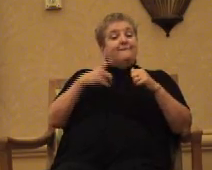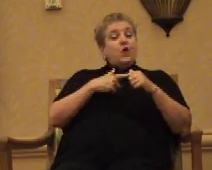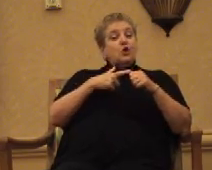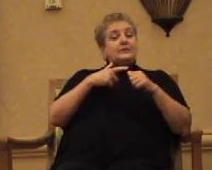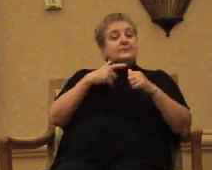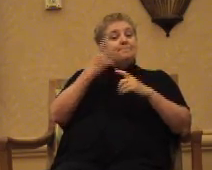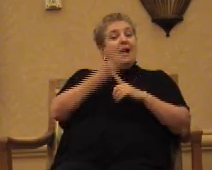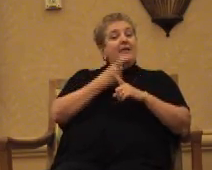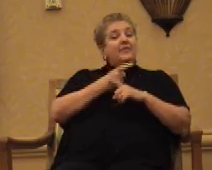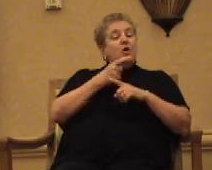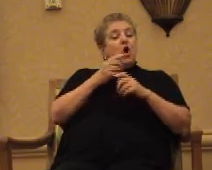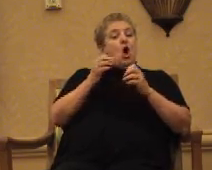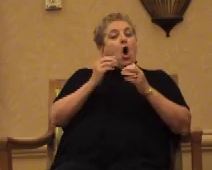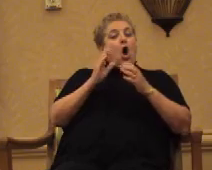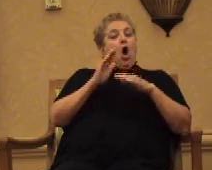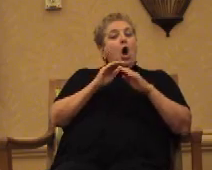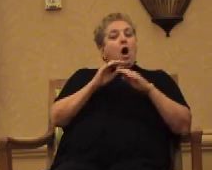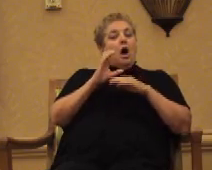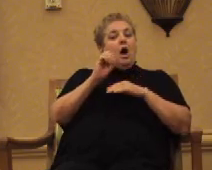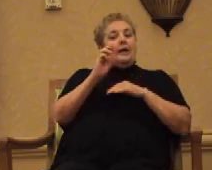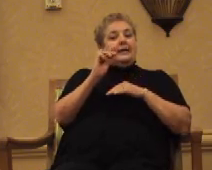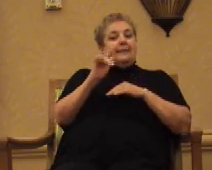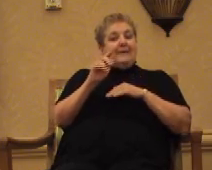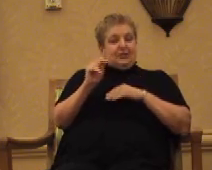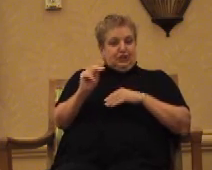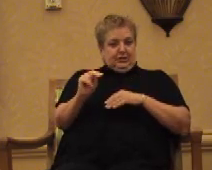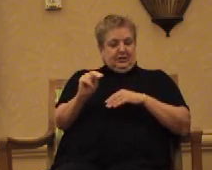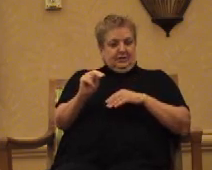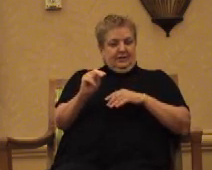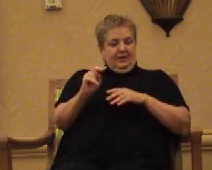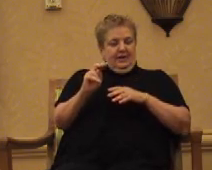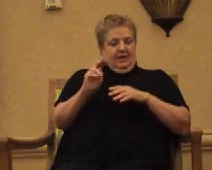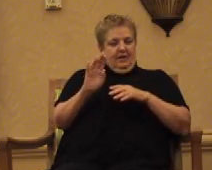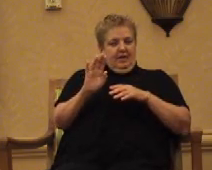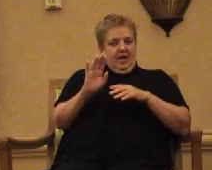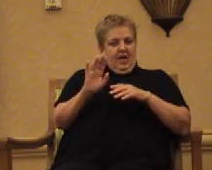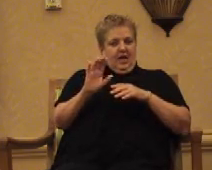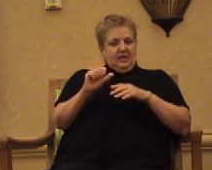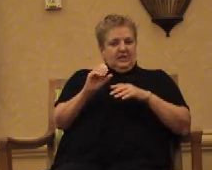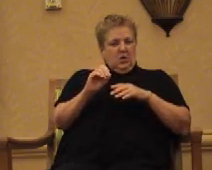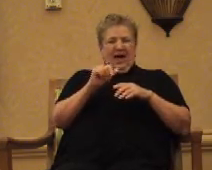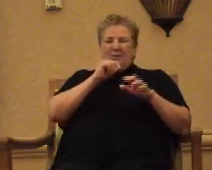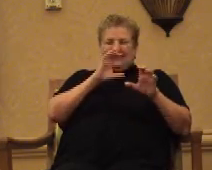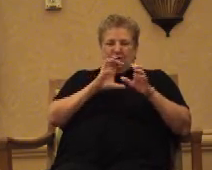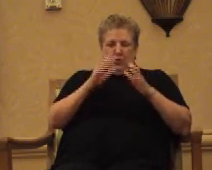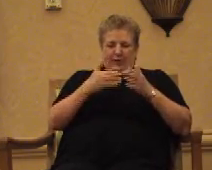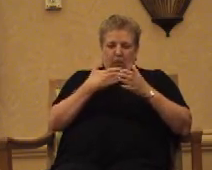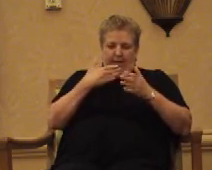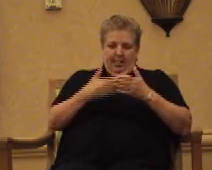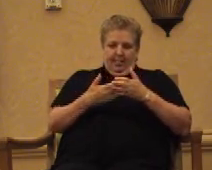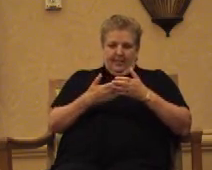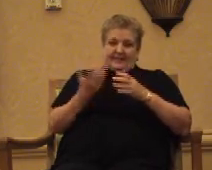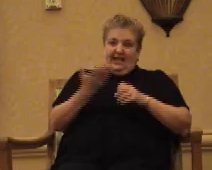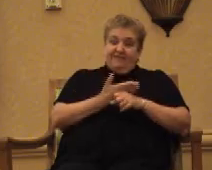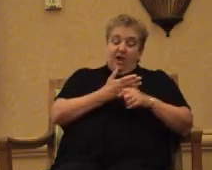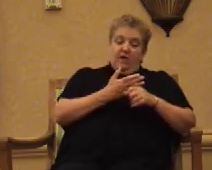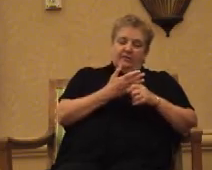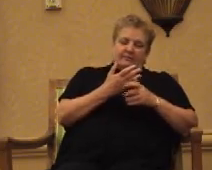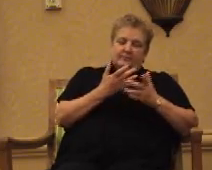decisions unsponsored newcomers make. So I'm not doing all that well. I don't have a sponsor because I don't share